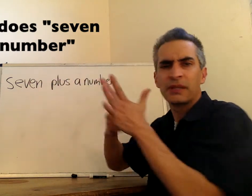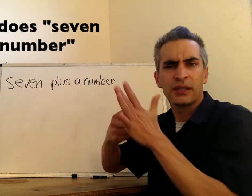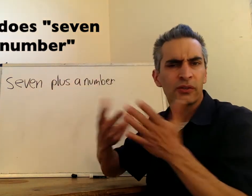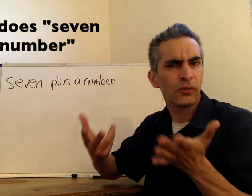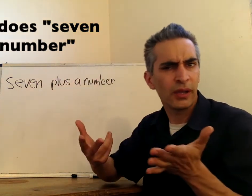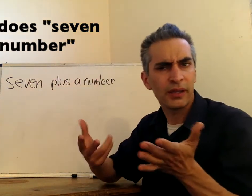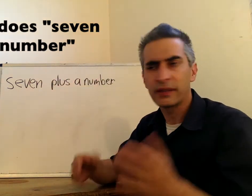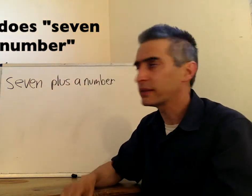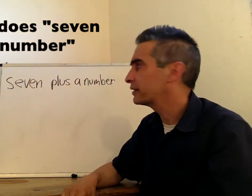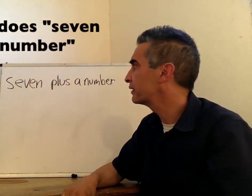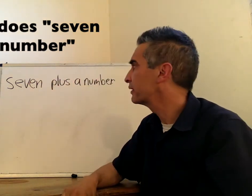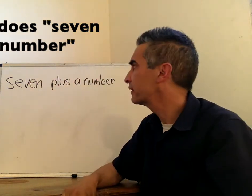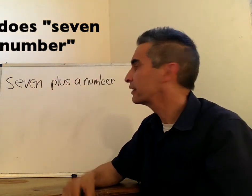What does this expression mean?